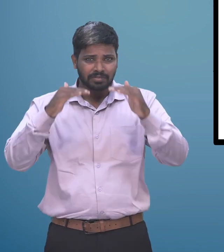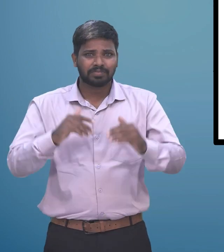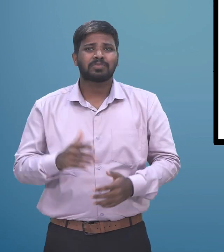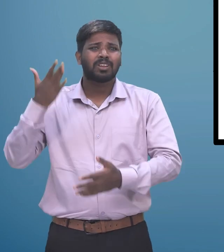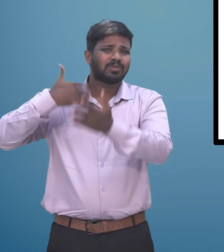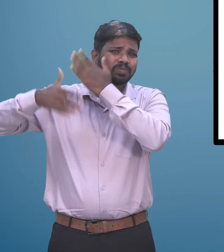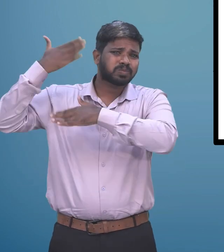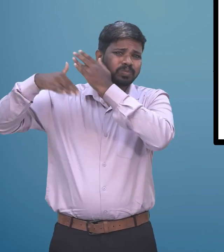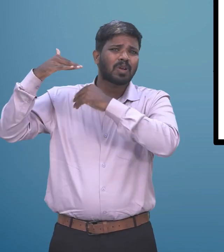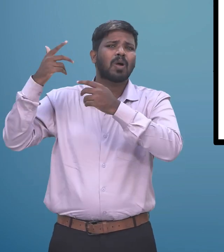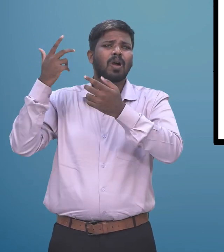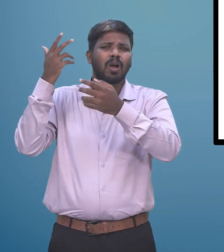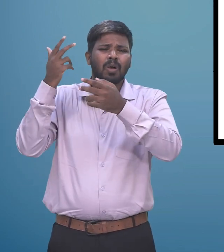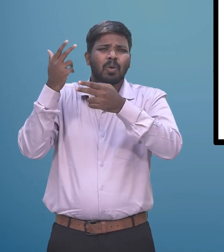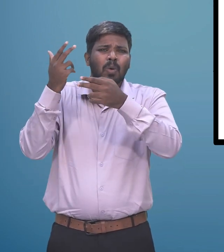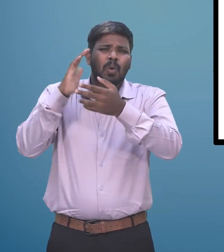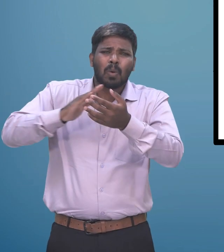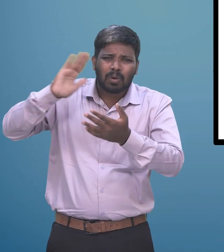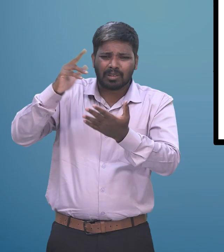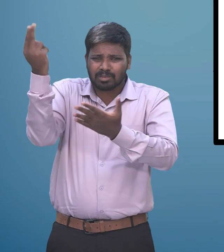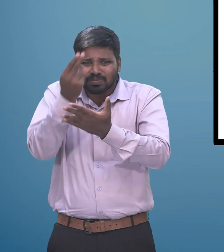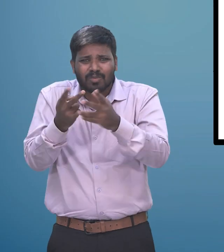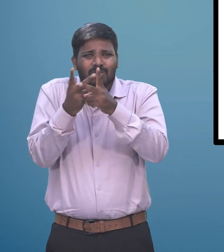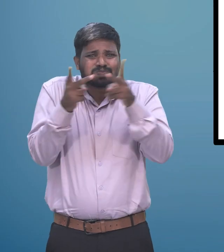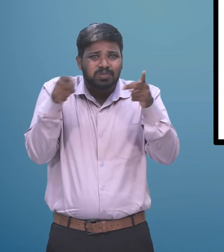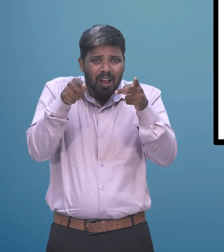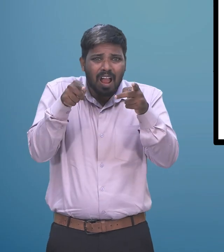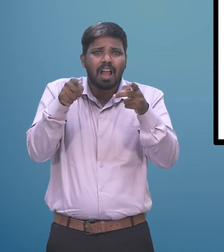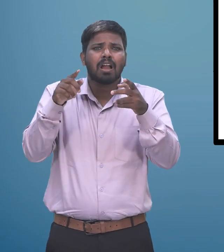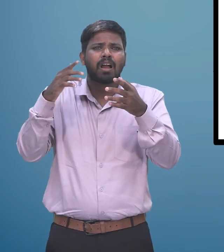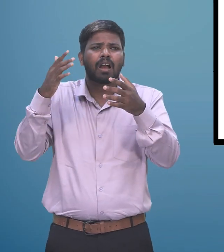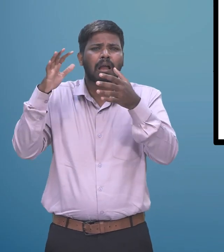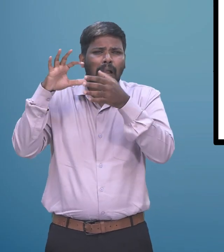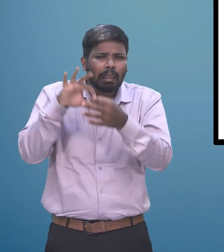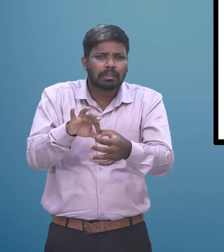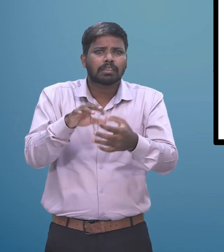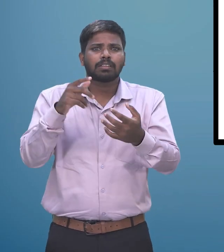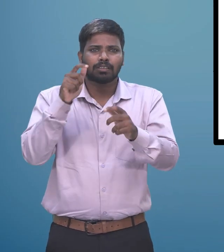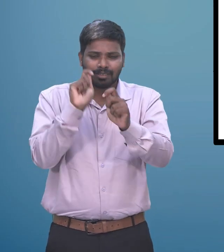4. Is there any ancient story that you have seen being depicted through a form of art?